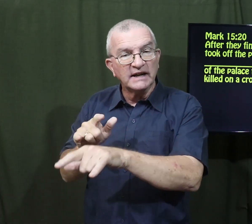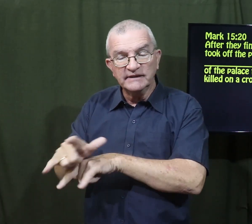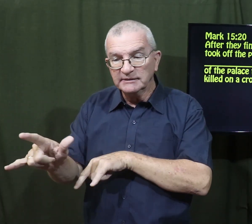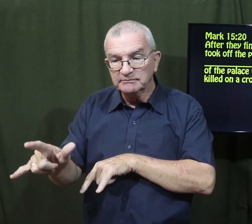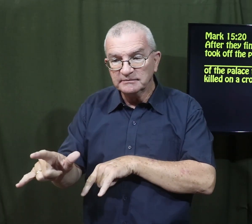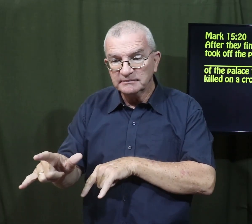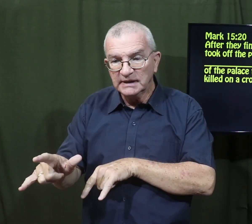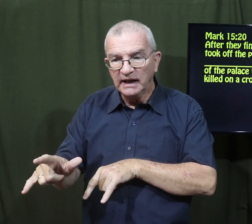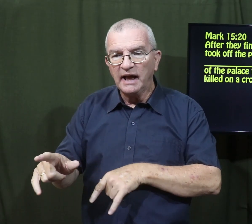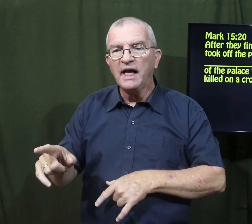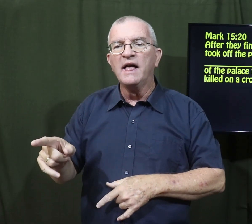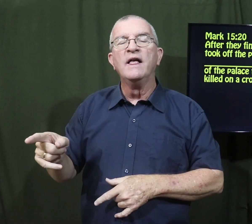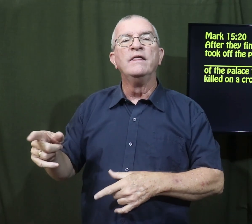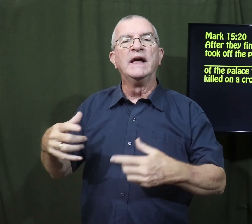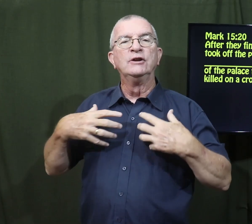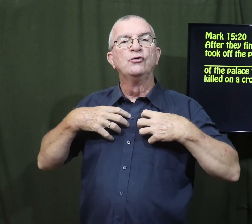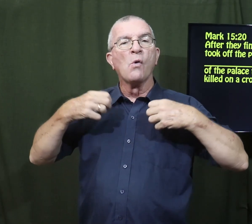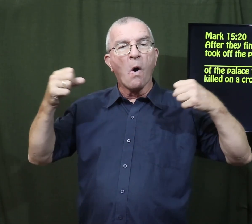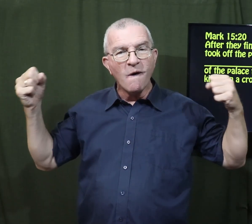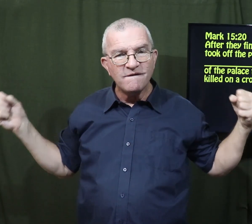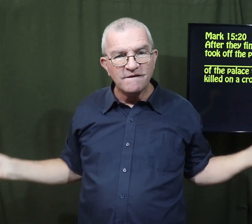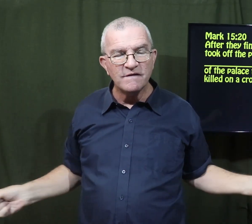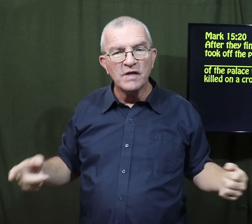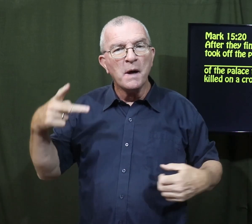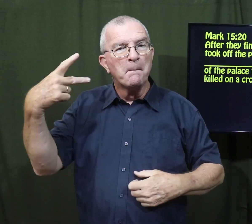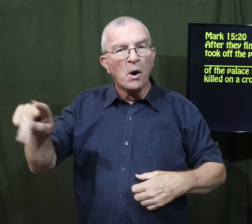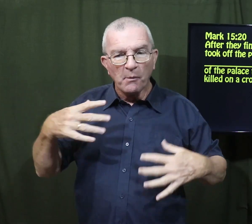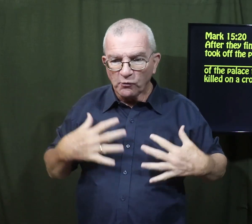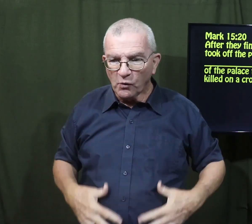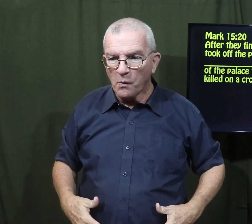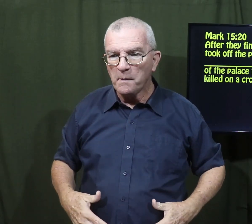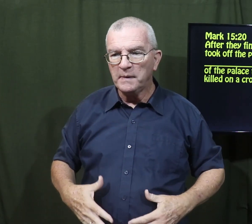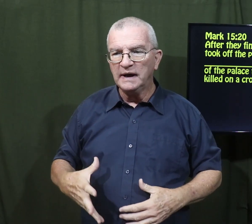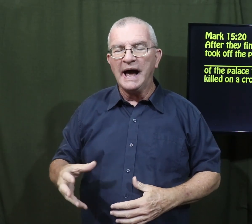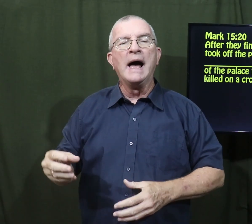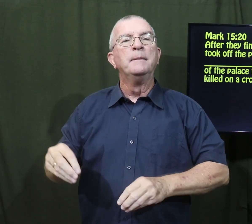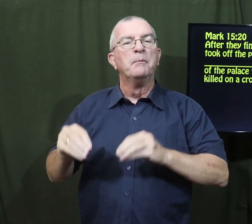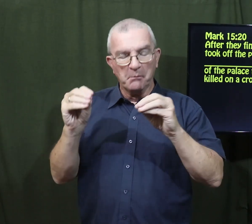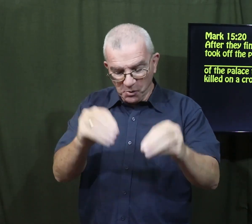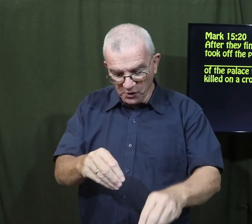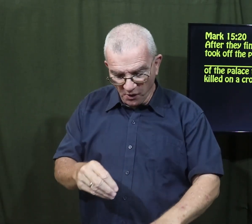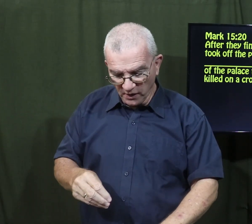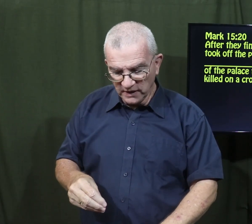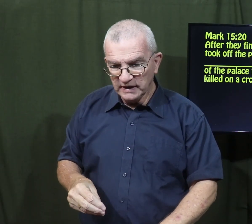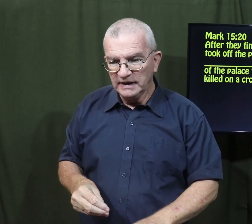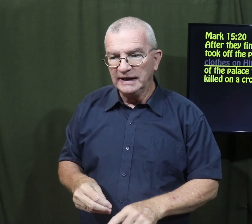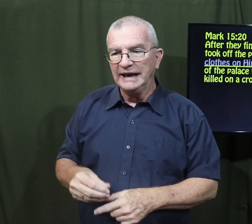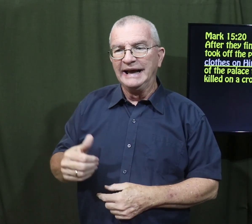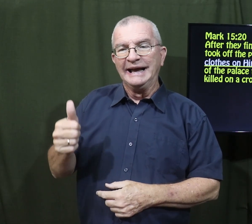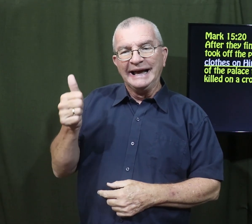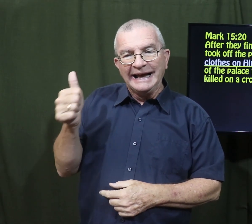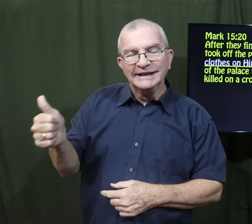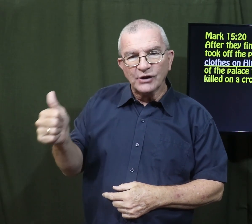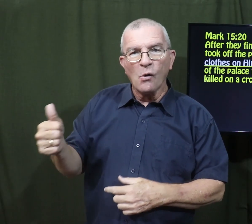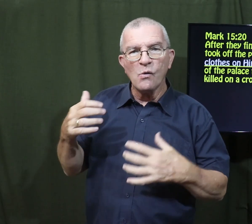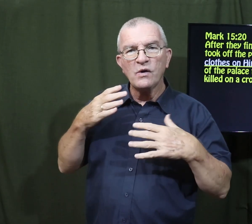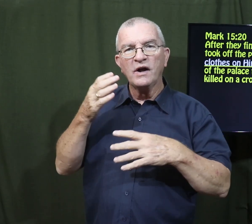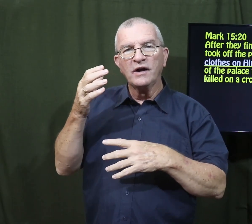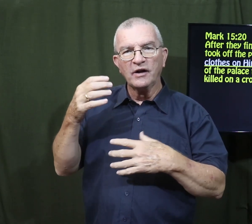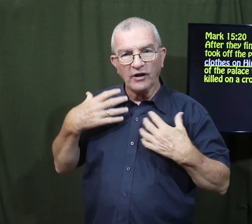After they finished making fun of him, they took off the purple robe and